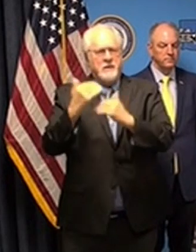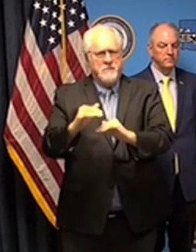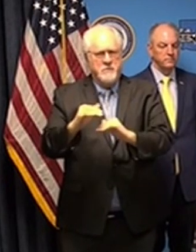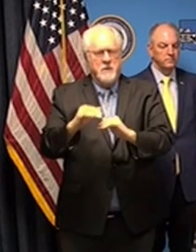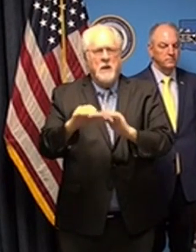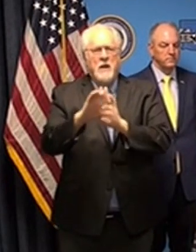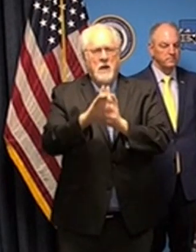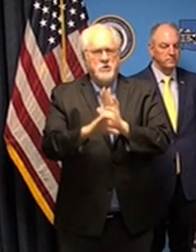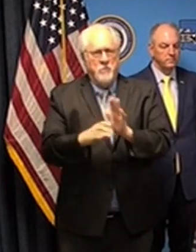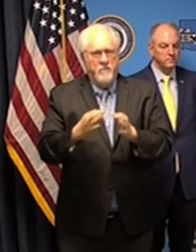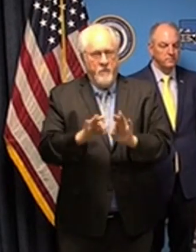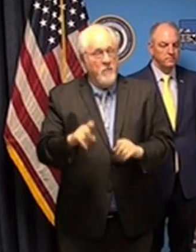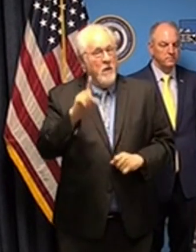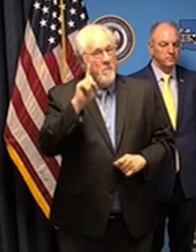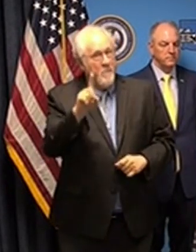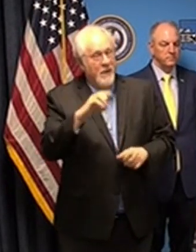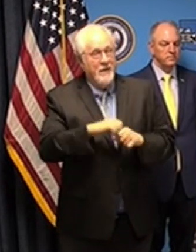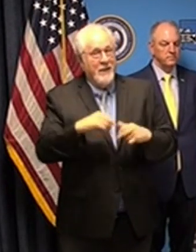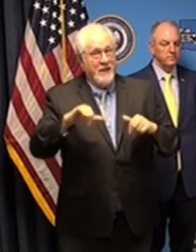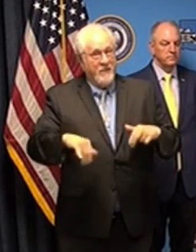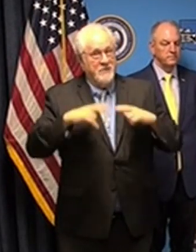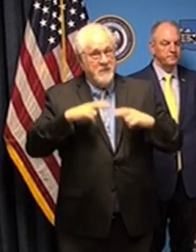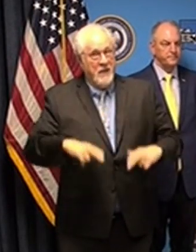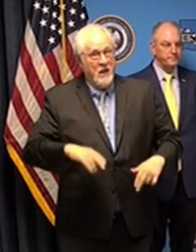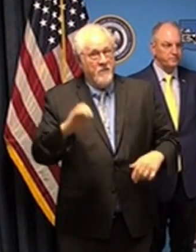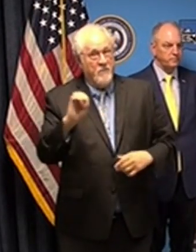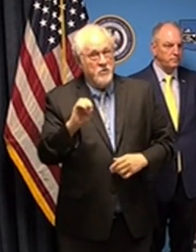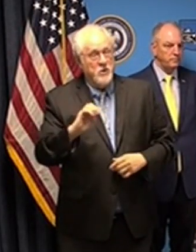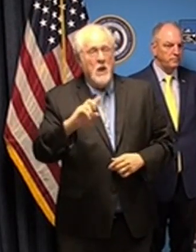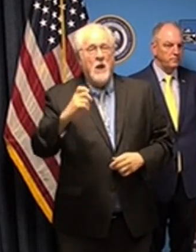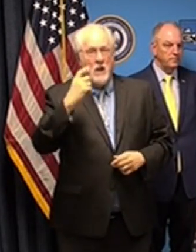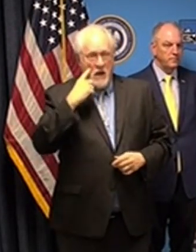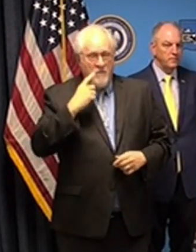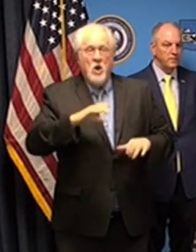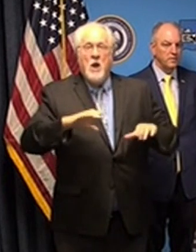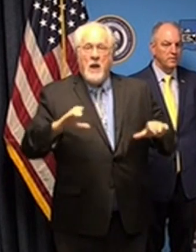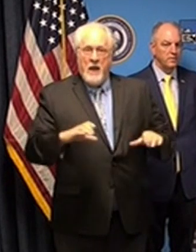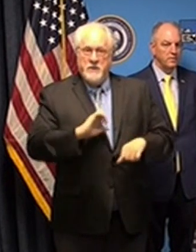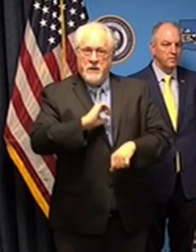freedoms. However, in this special health emergency, the governor